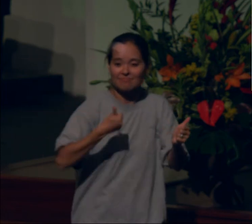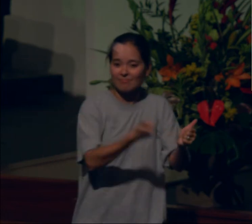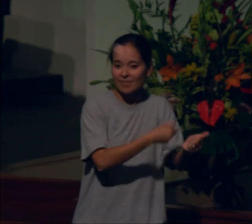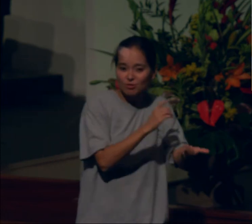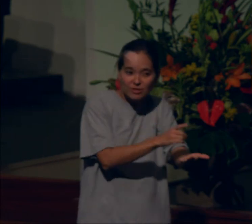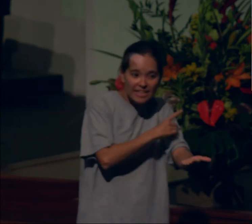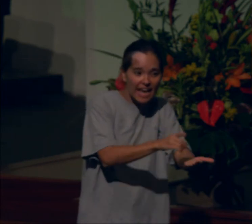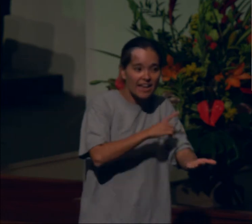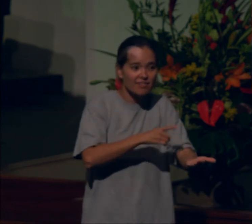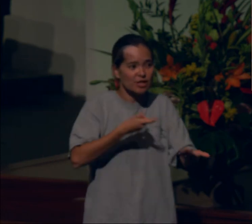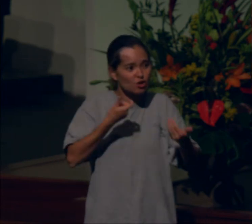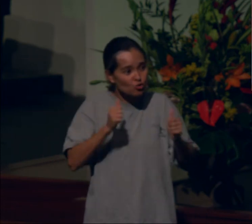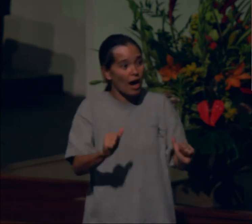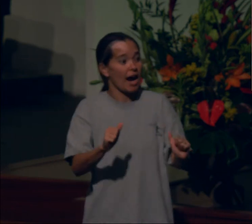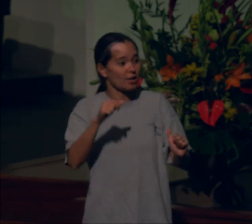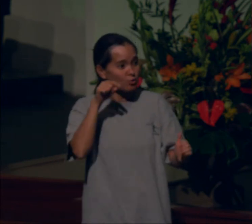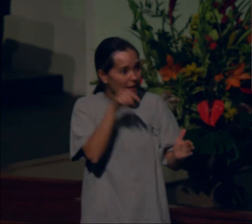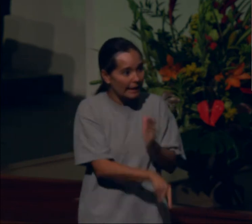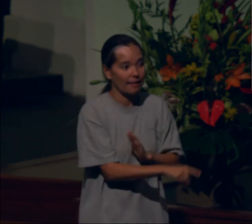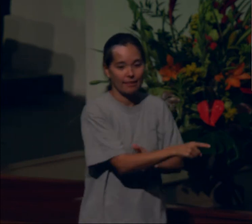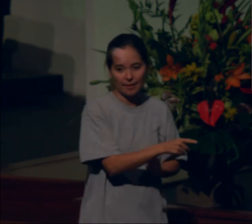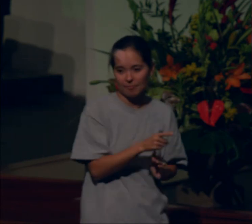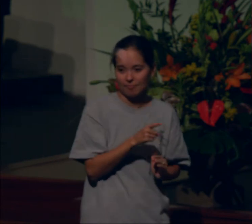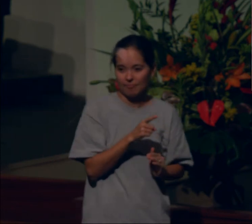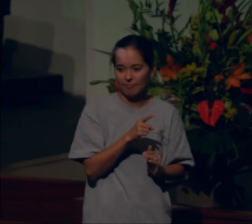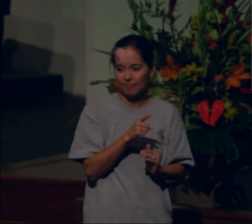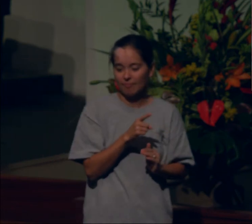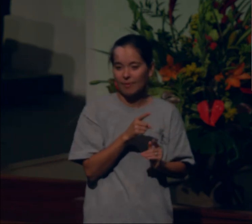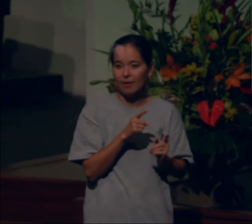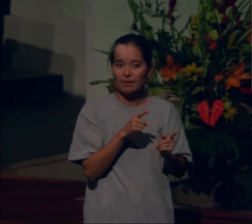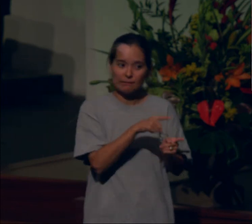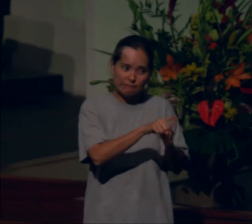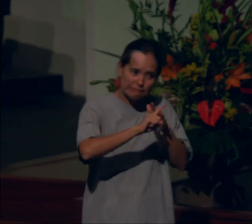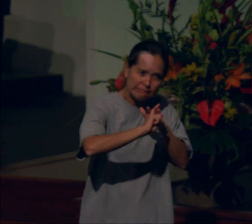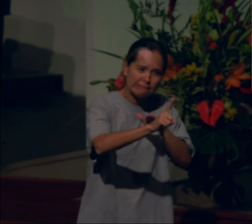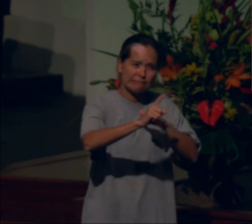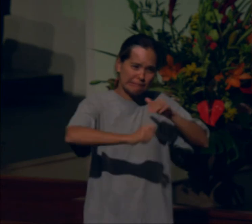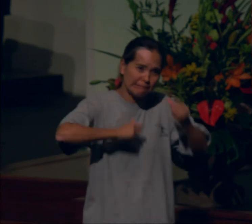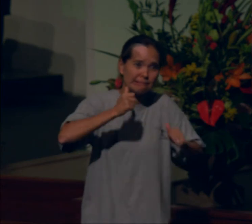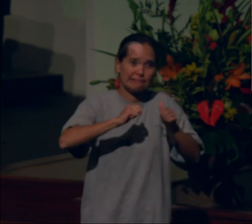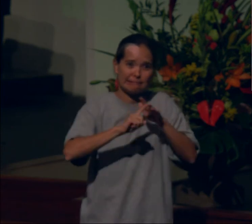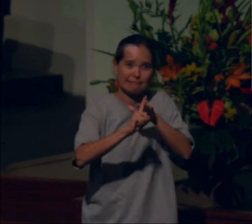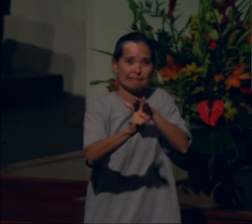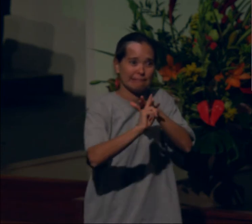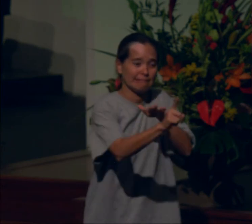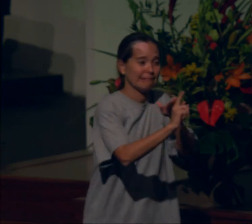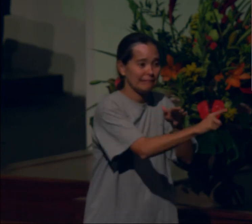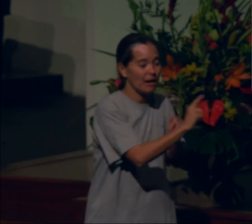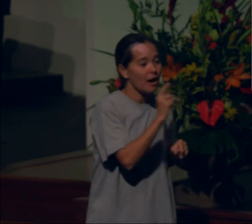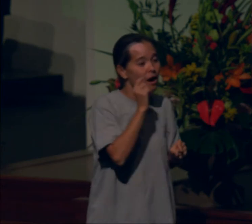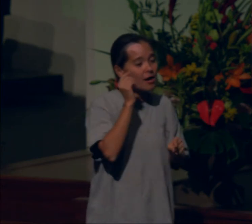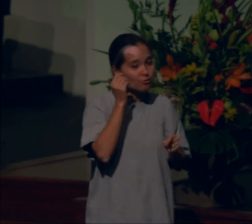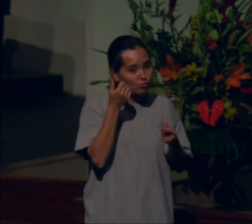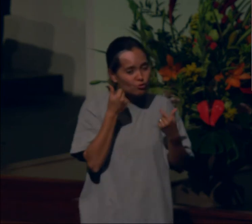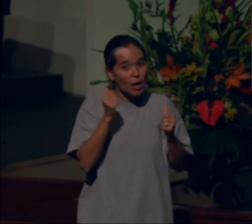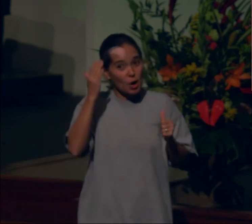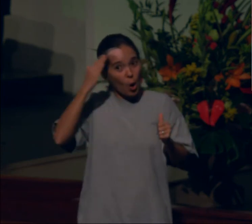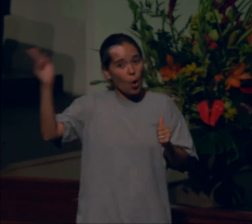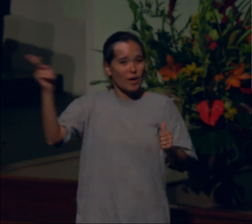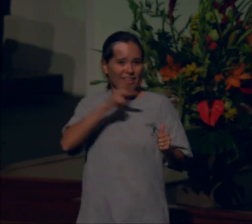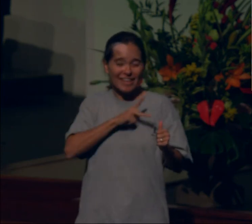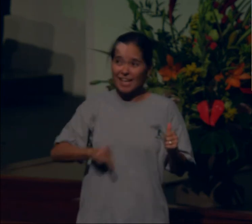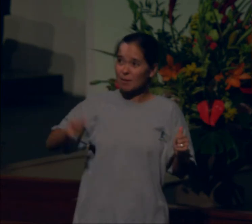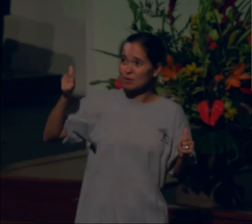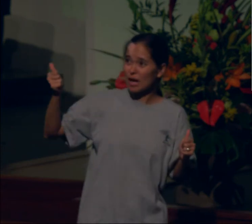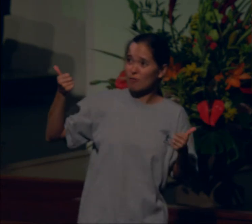chasing David, trying to literally kill him. So here's David running, knowing that the king himself